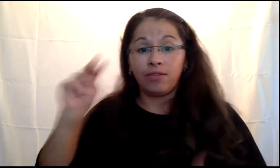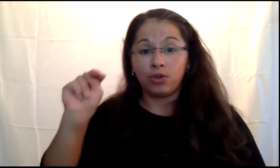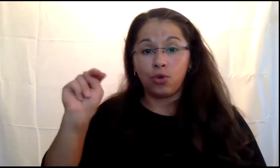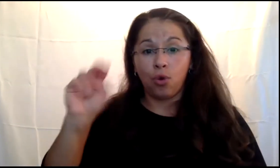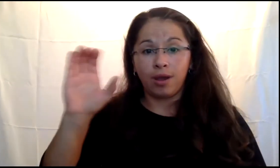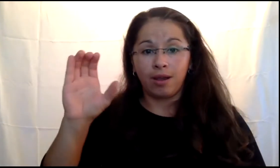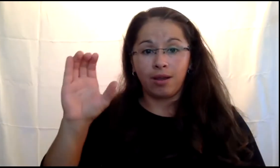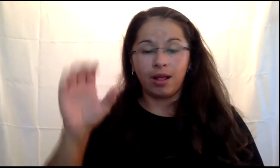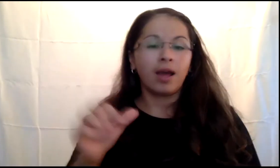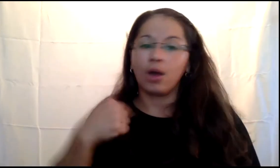of having